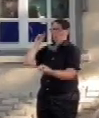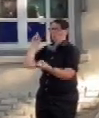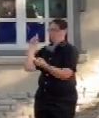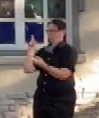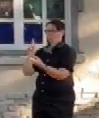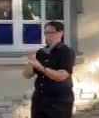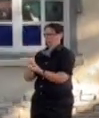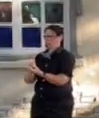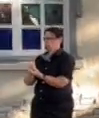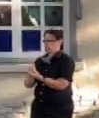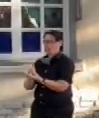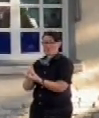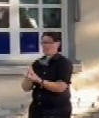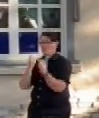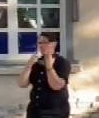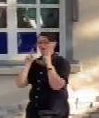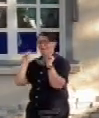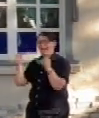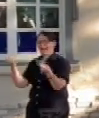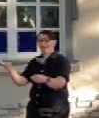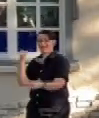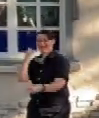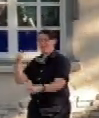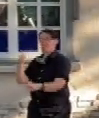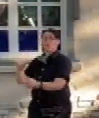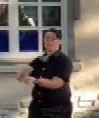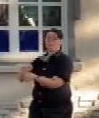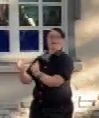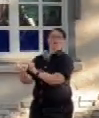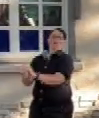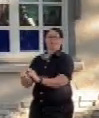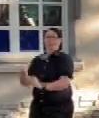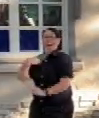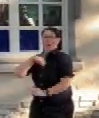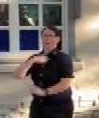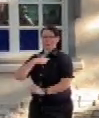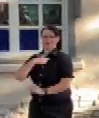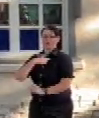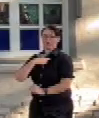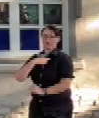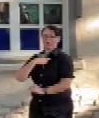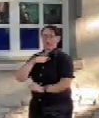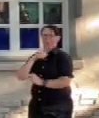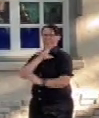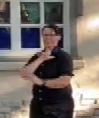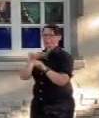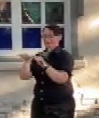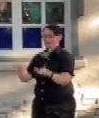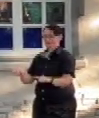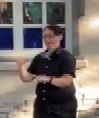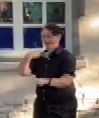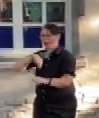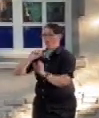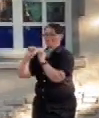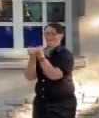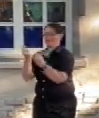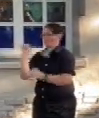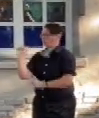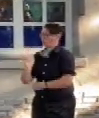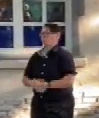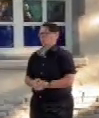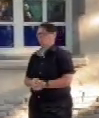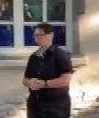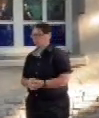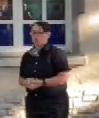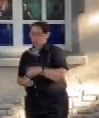is the success that can happen if we transform our police department and our society.